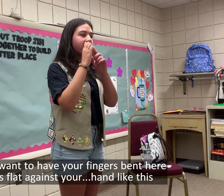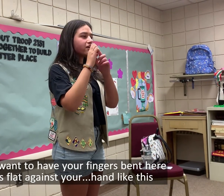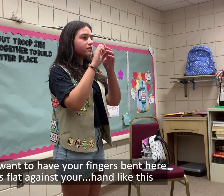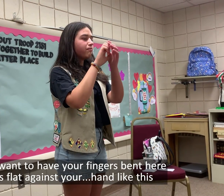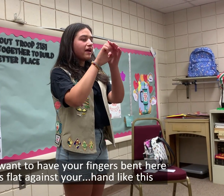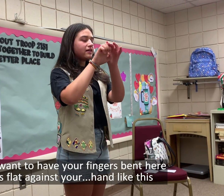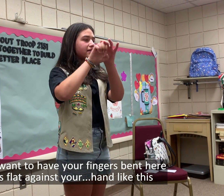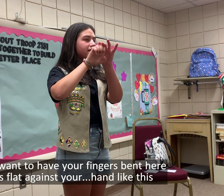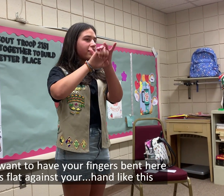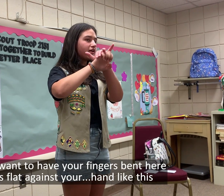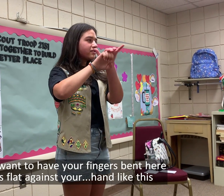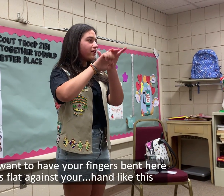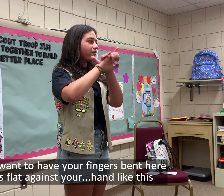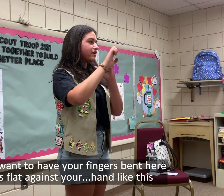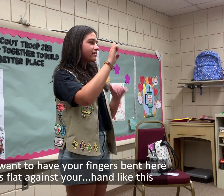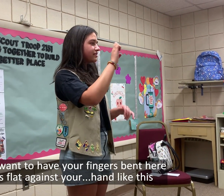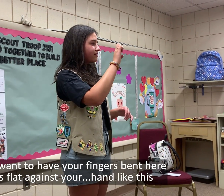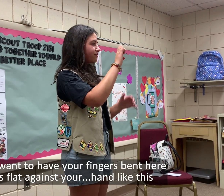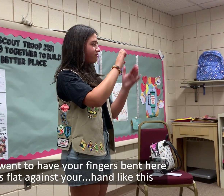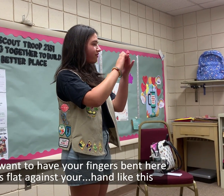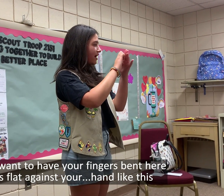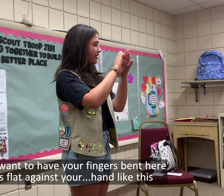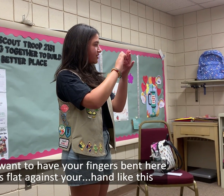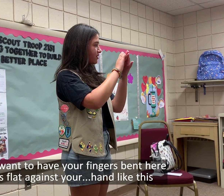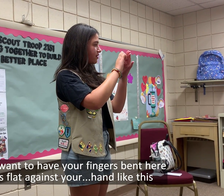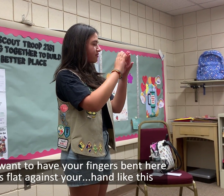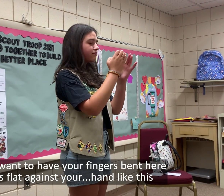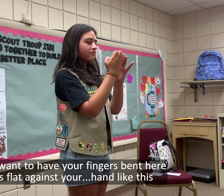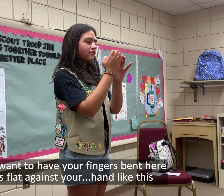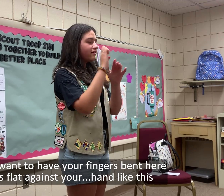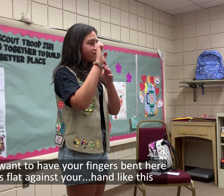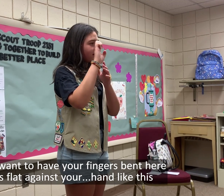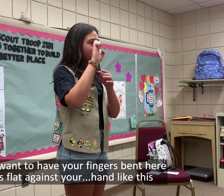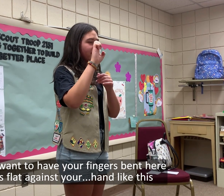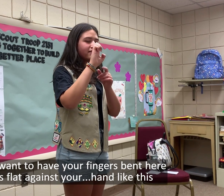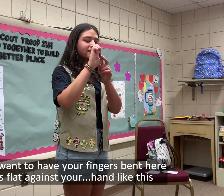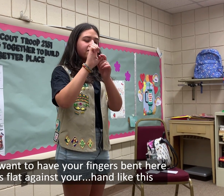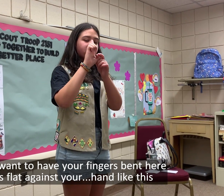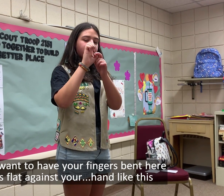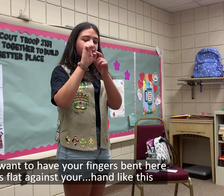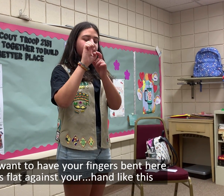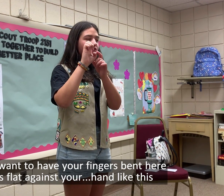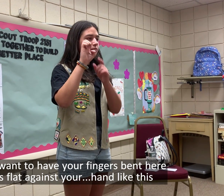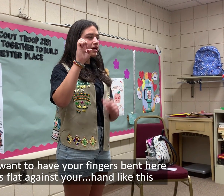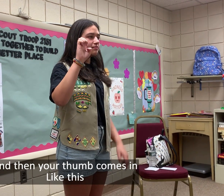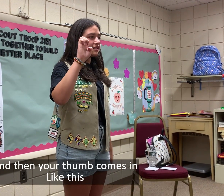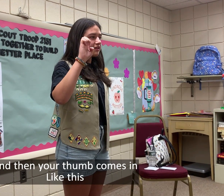fingers bent here, so that way it's flat against your hand like this, and then your thumb comes in like this.